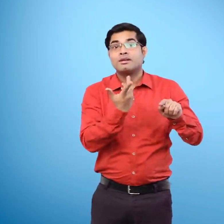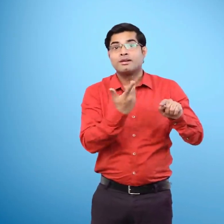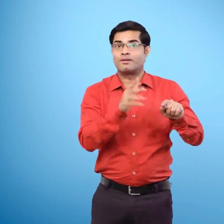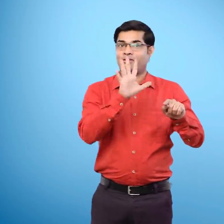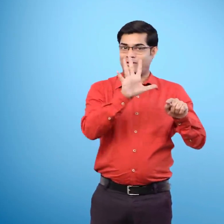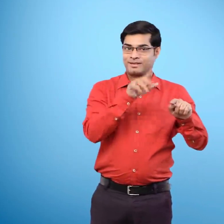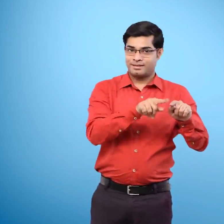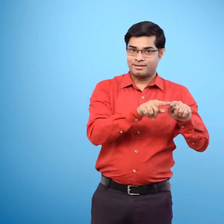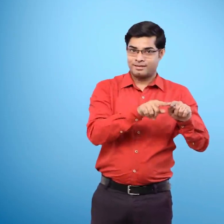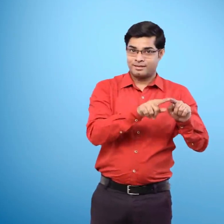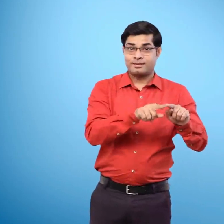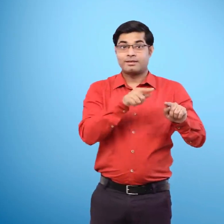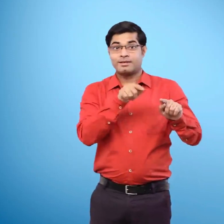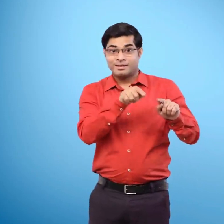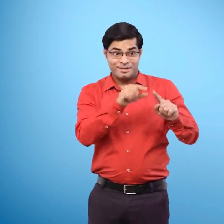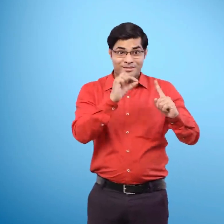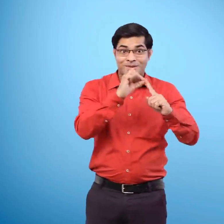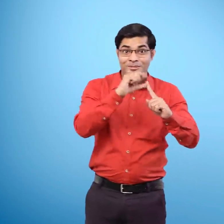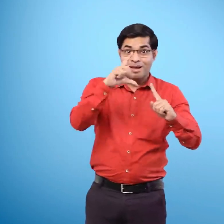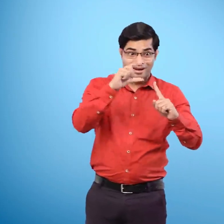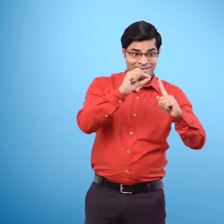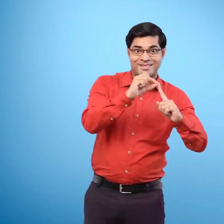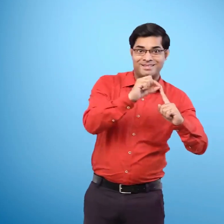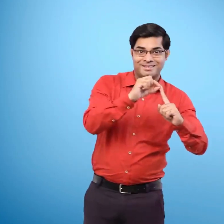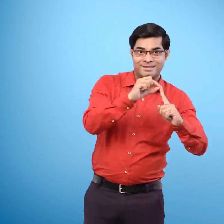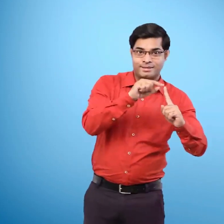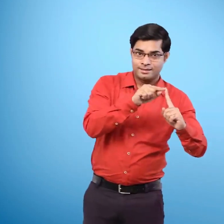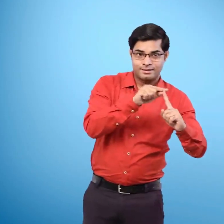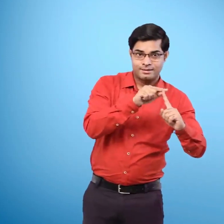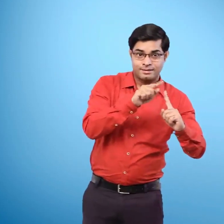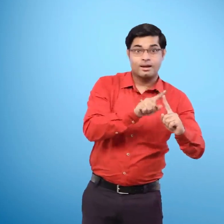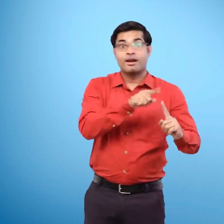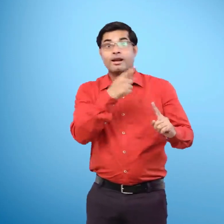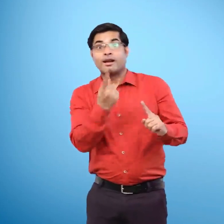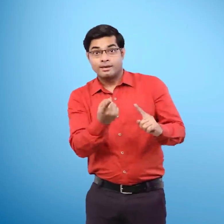Number 5, capital P. Box 2.